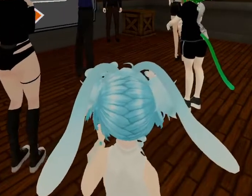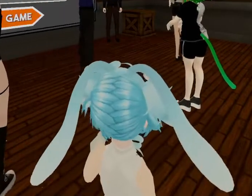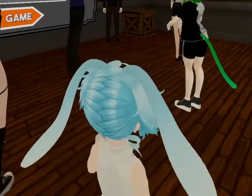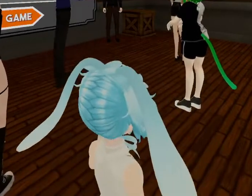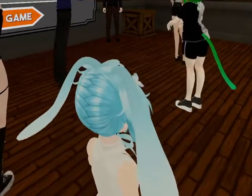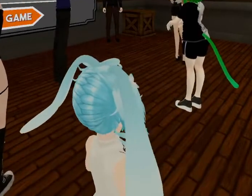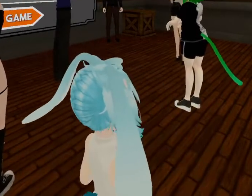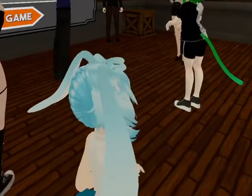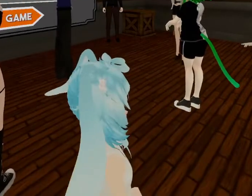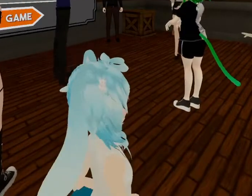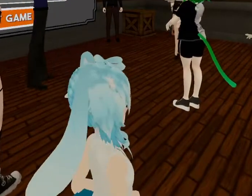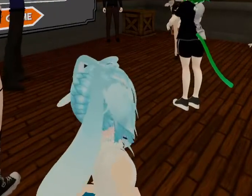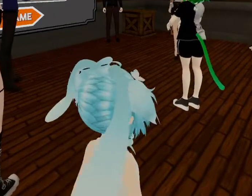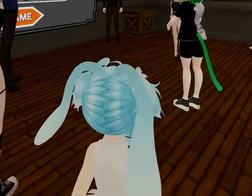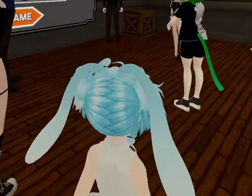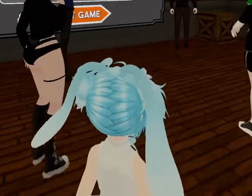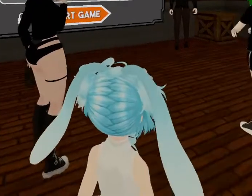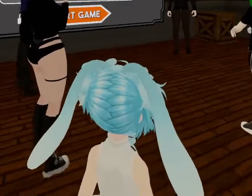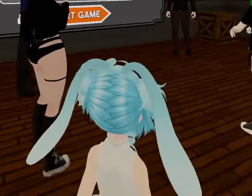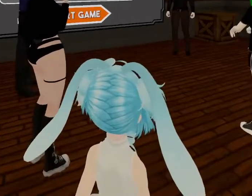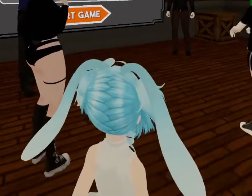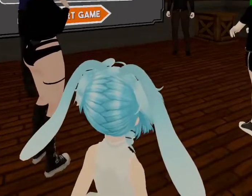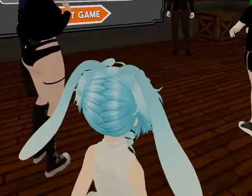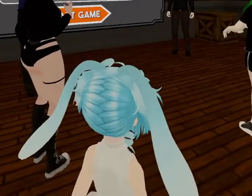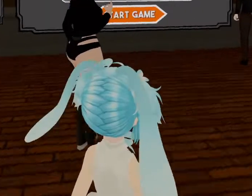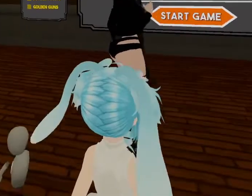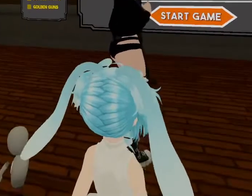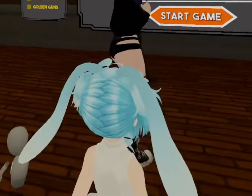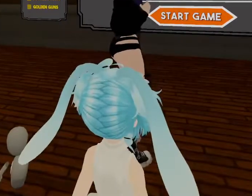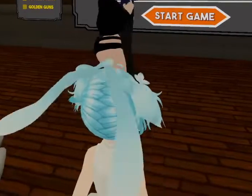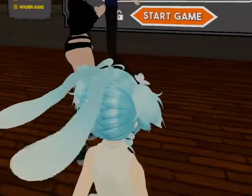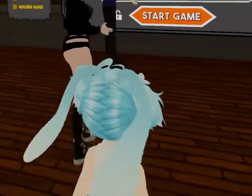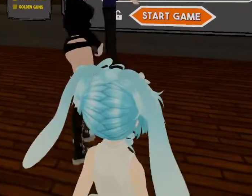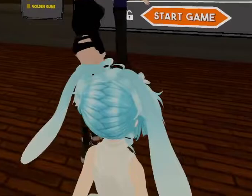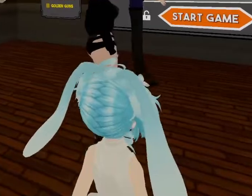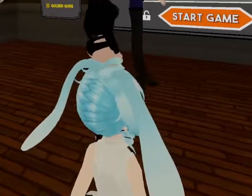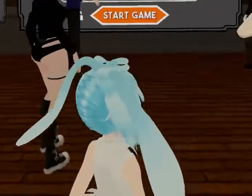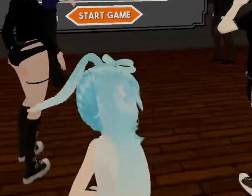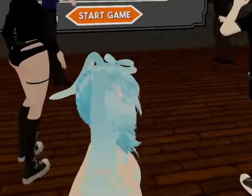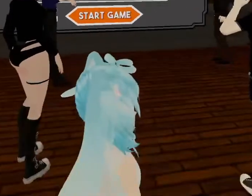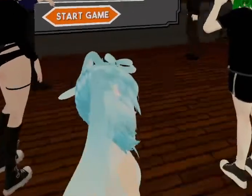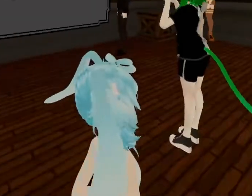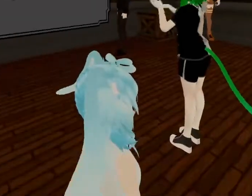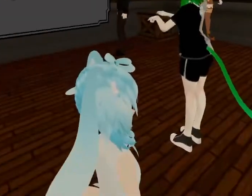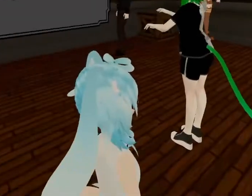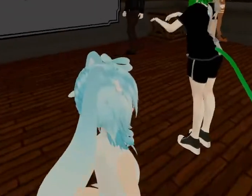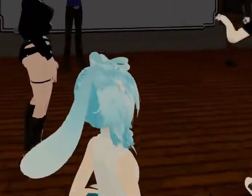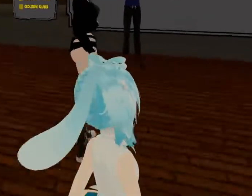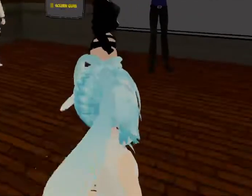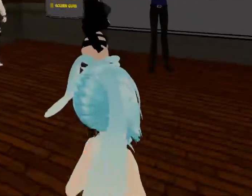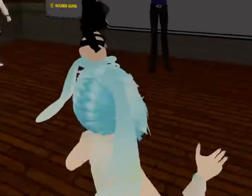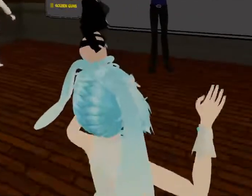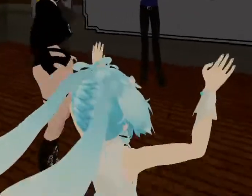Okay, thank you. There you go. All right. I think Let's it was do it Tarkus again. that killed me. I think you killed